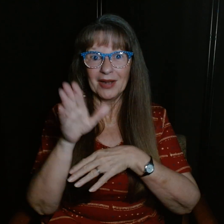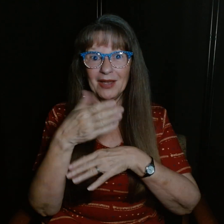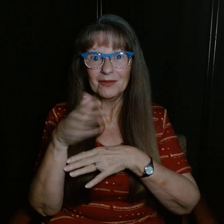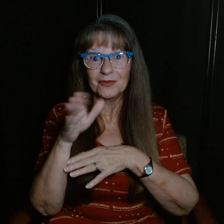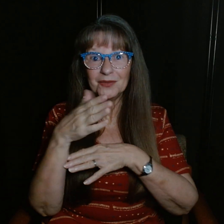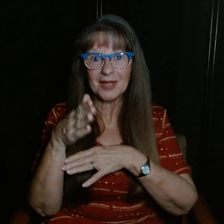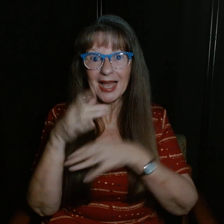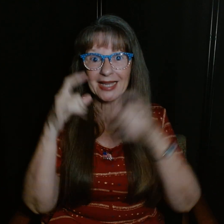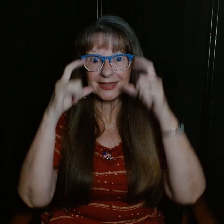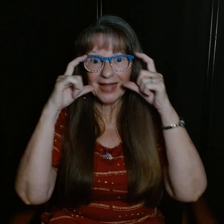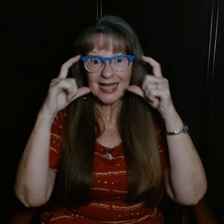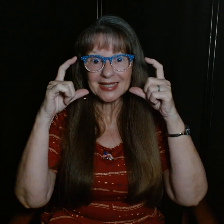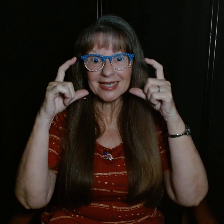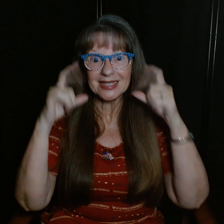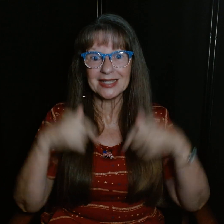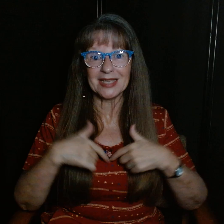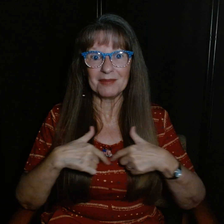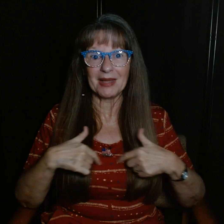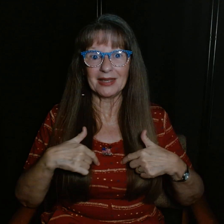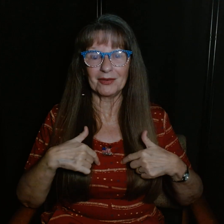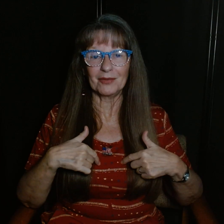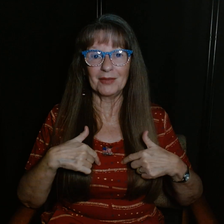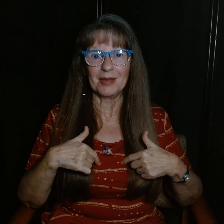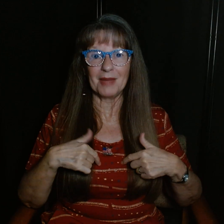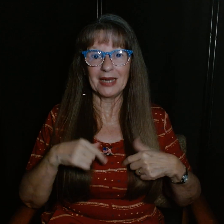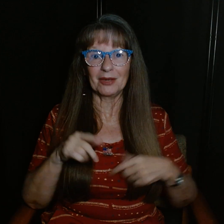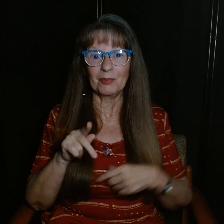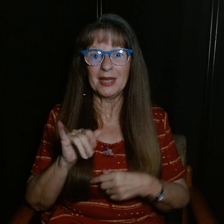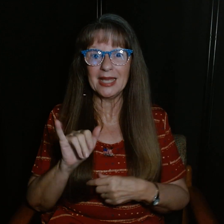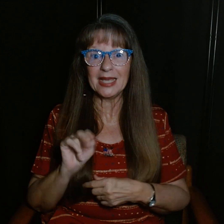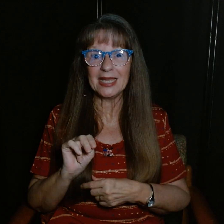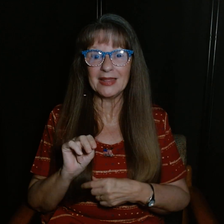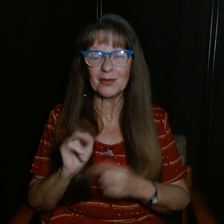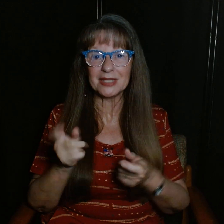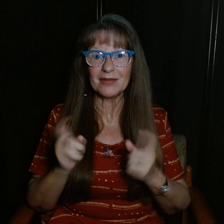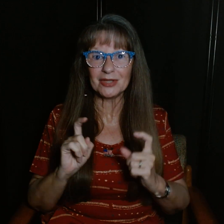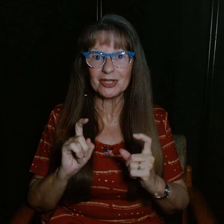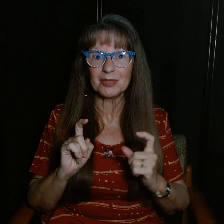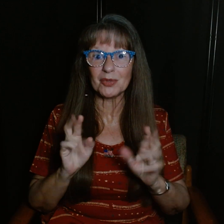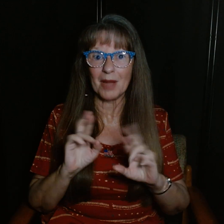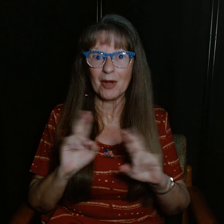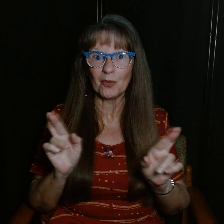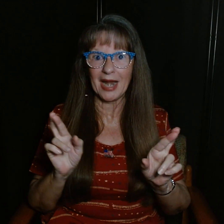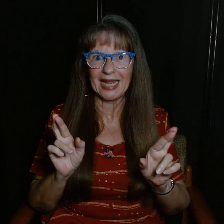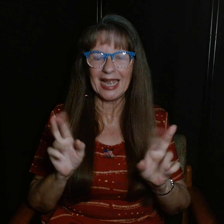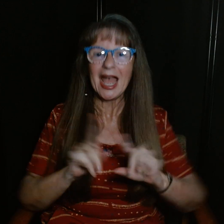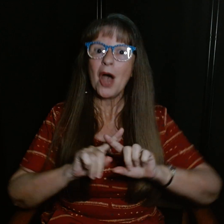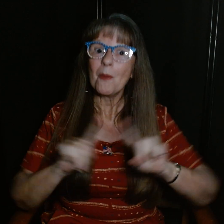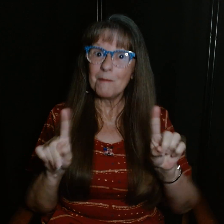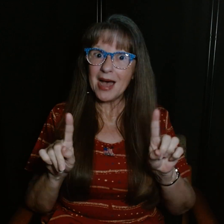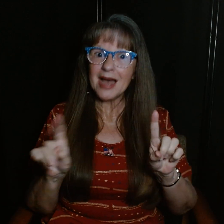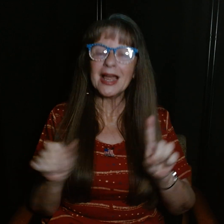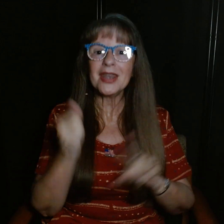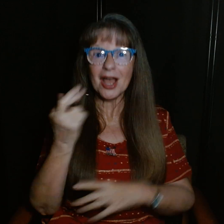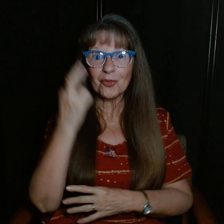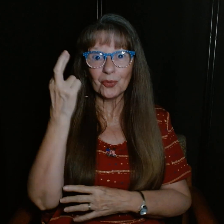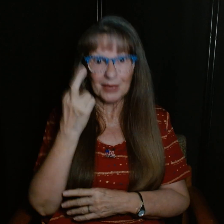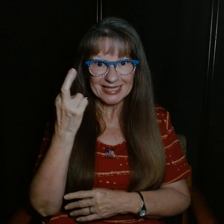American flag glasses and my little pin that was given to me, so I'm all ready. But another